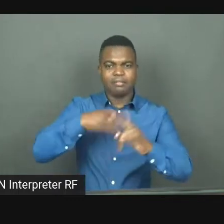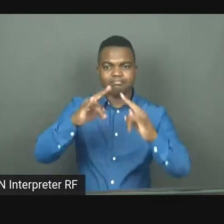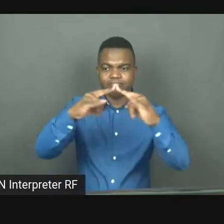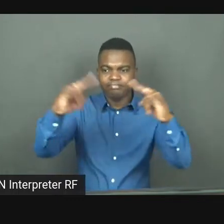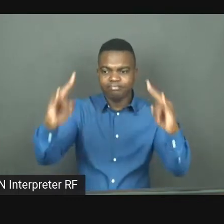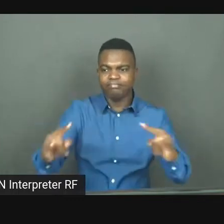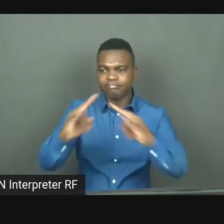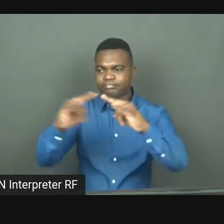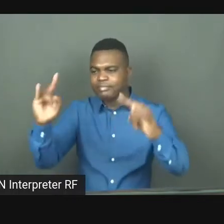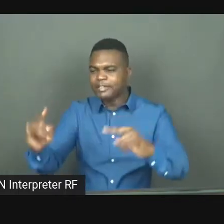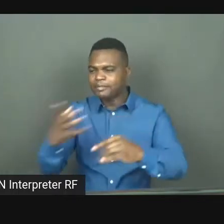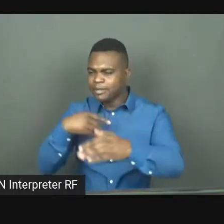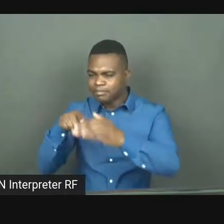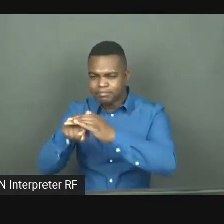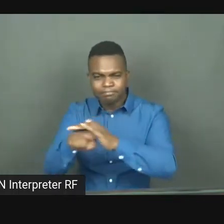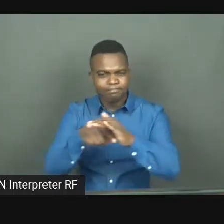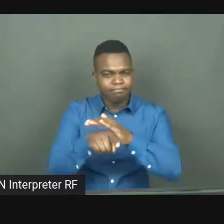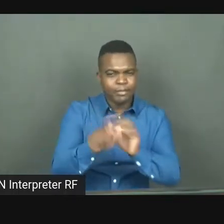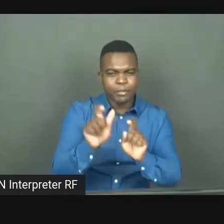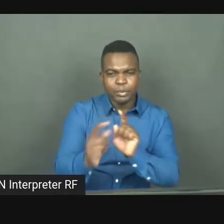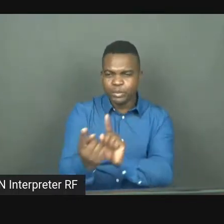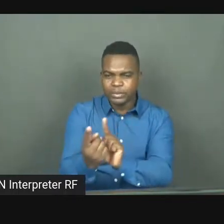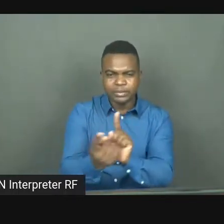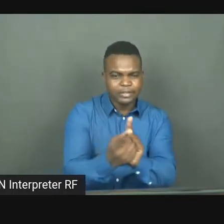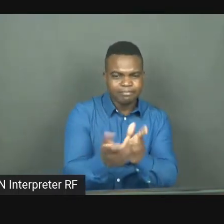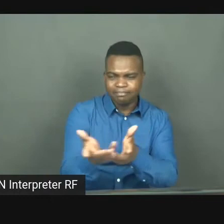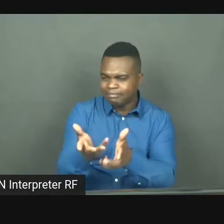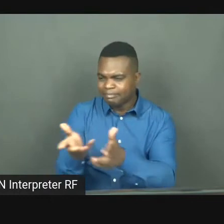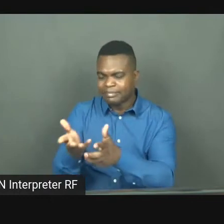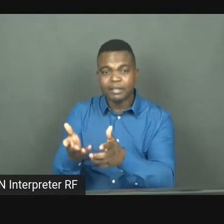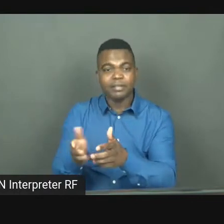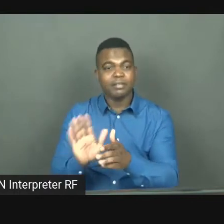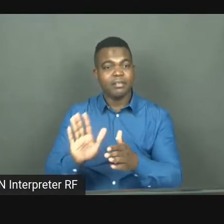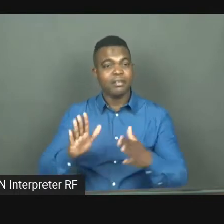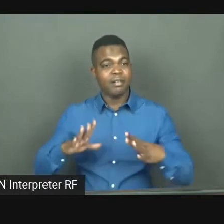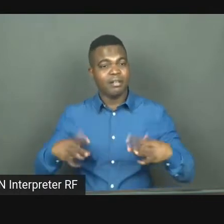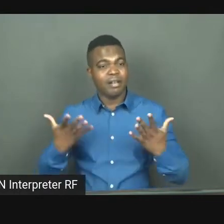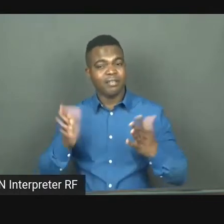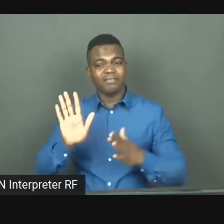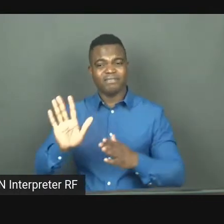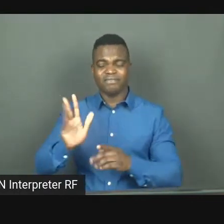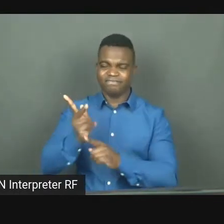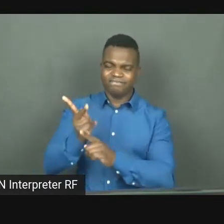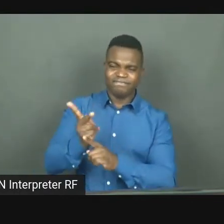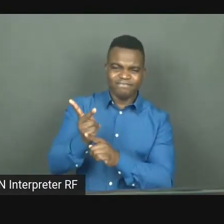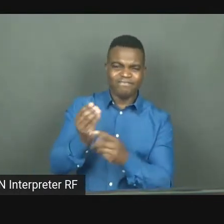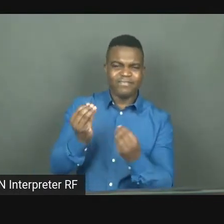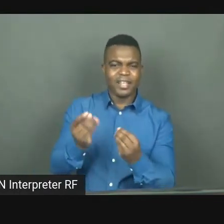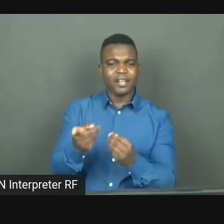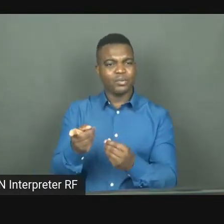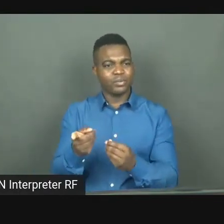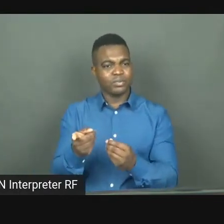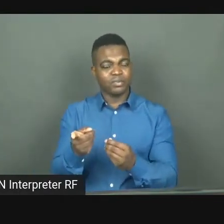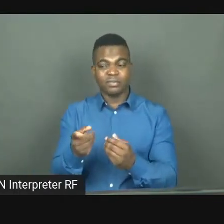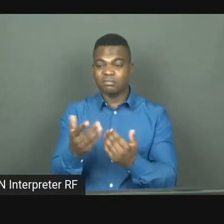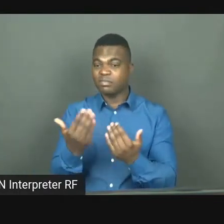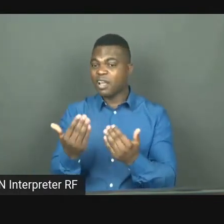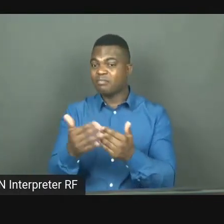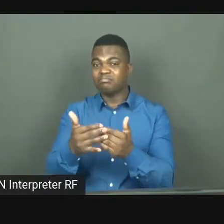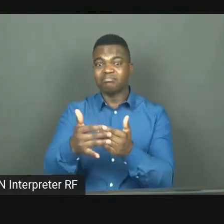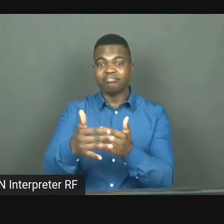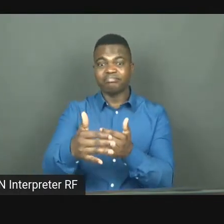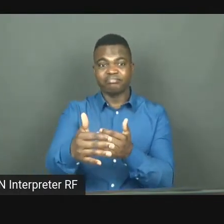male of many organizations, it really it is always a reality